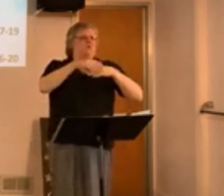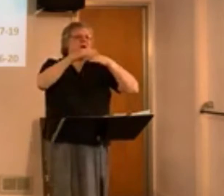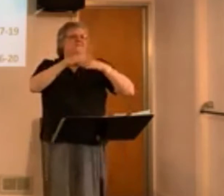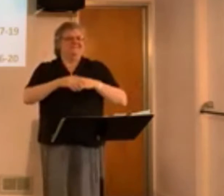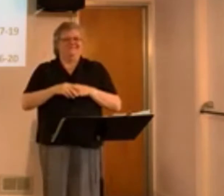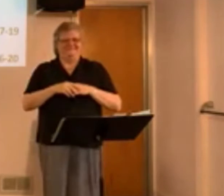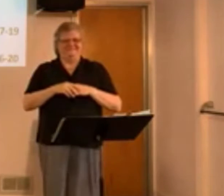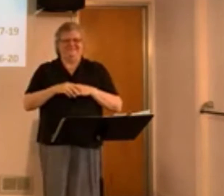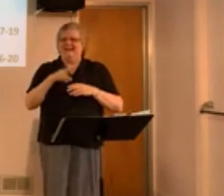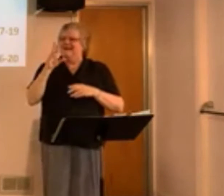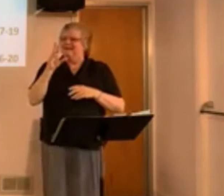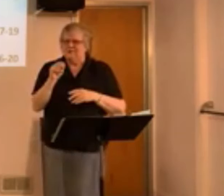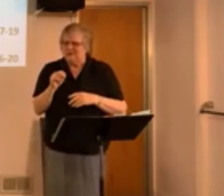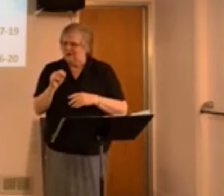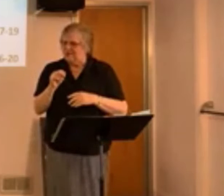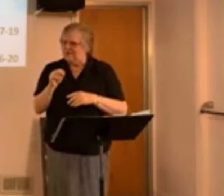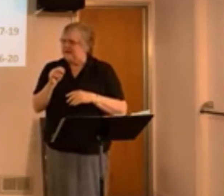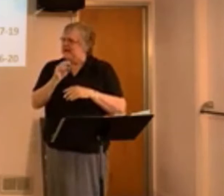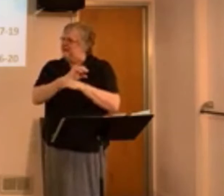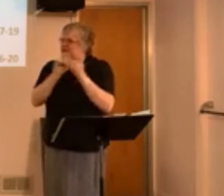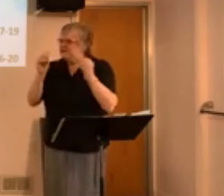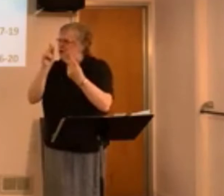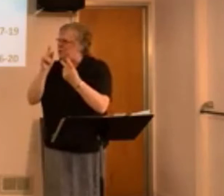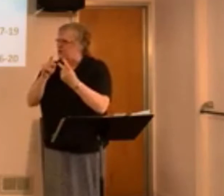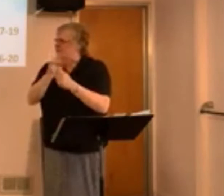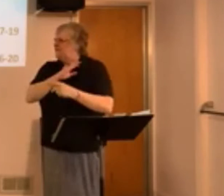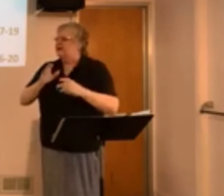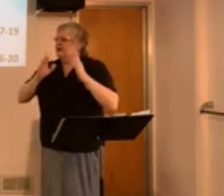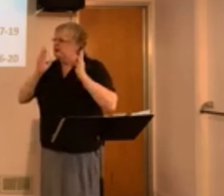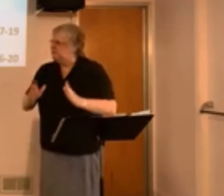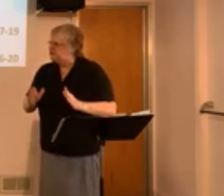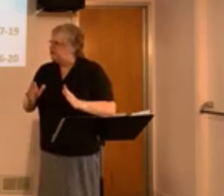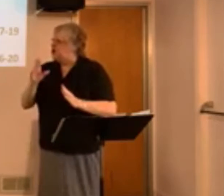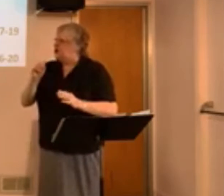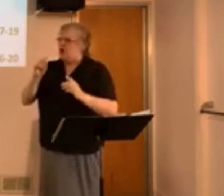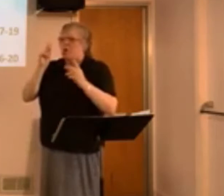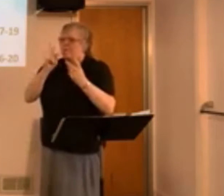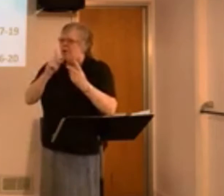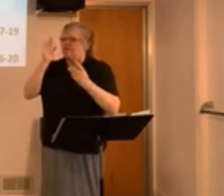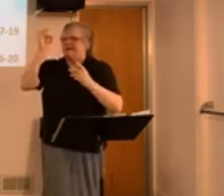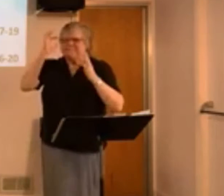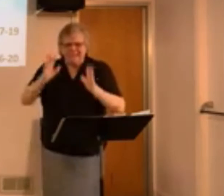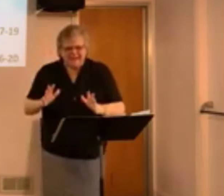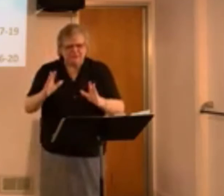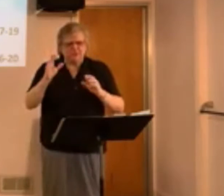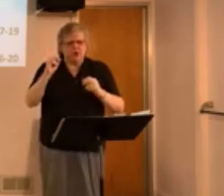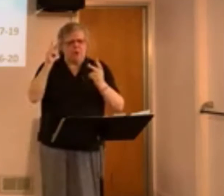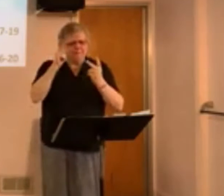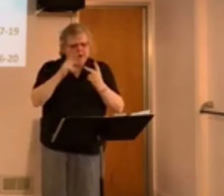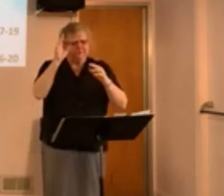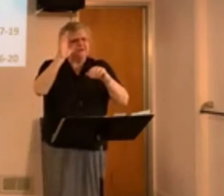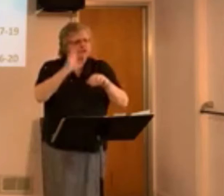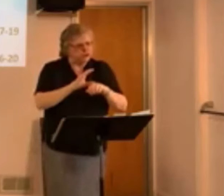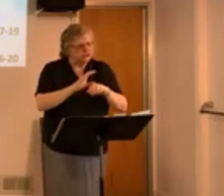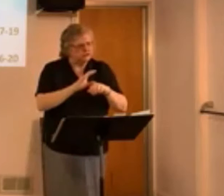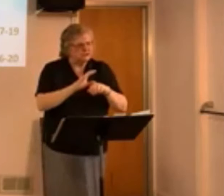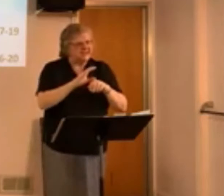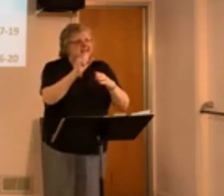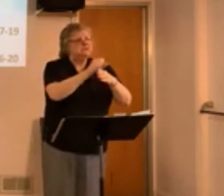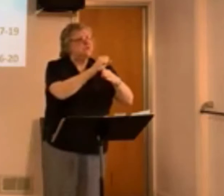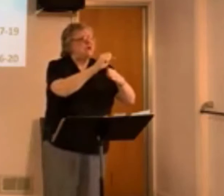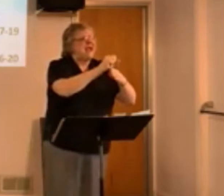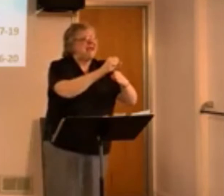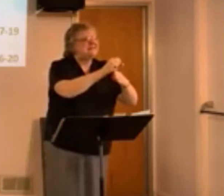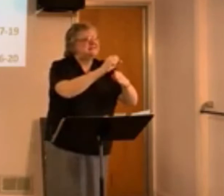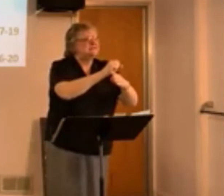No, there's no perfect Christian, no perfect pastor, no perfect church. It's a practice.